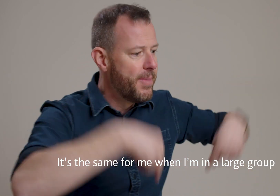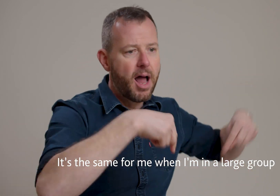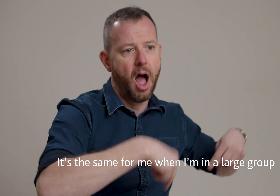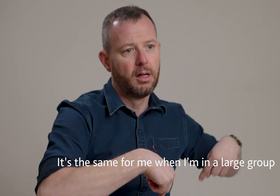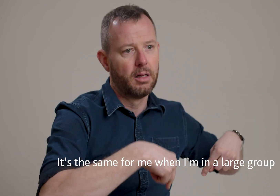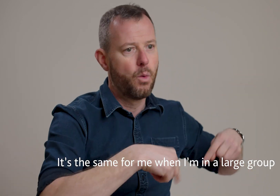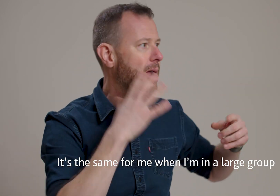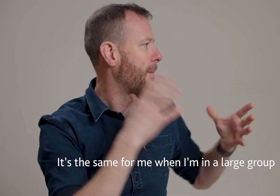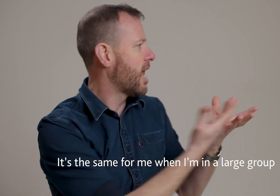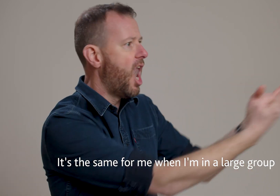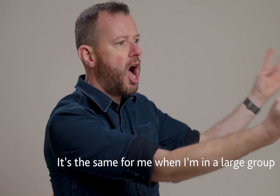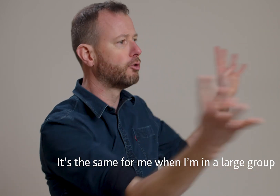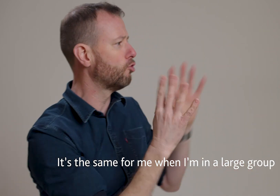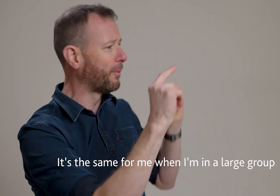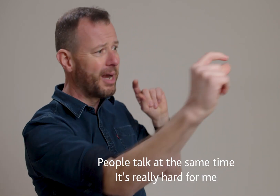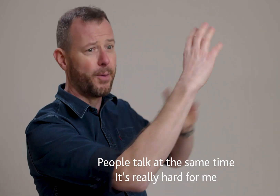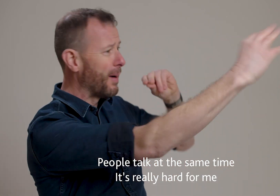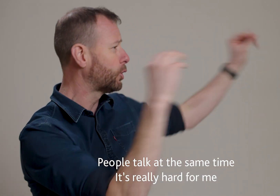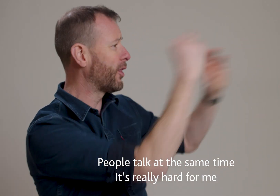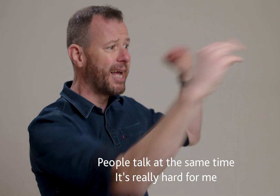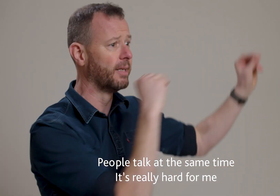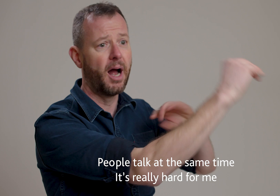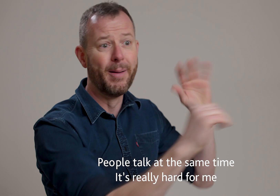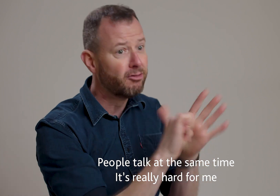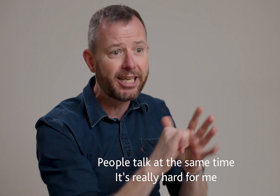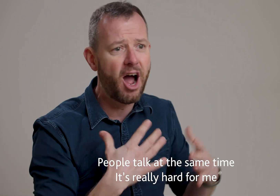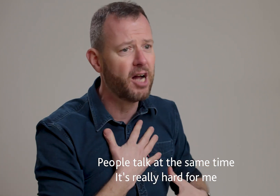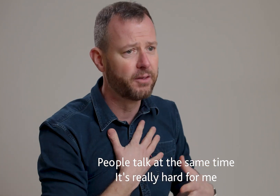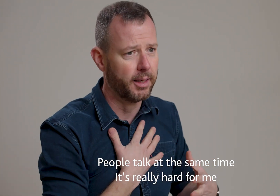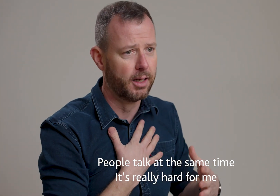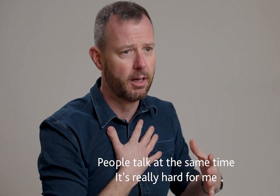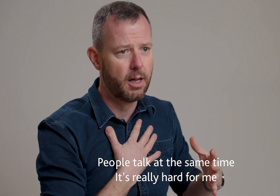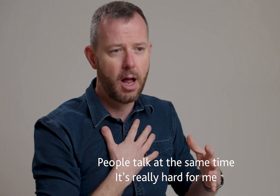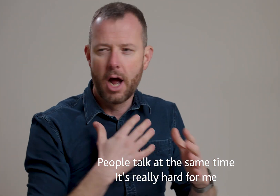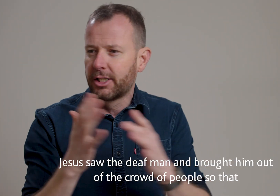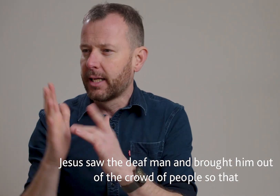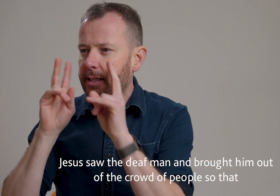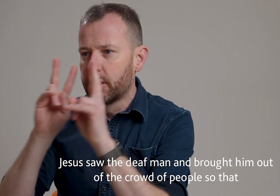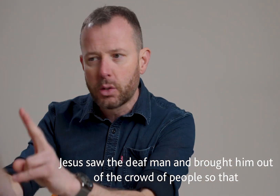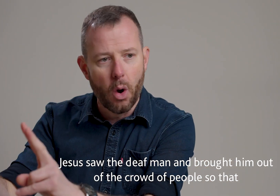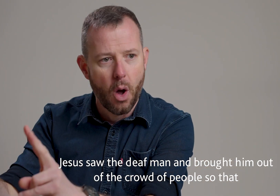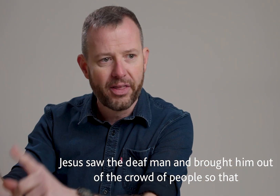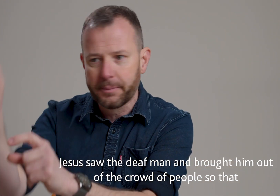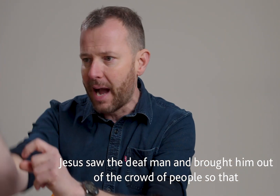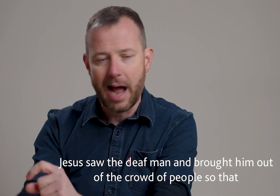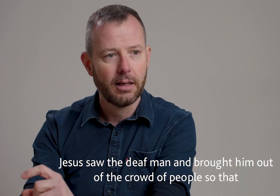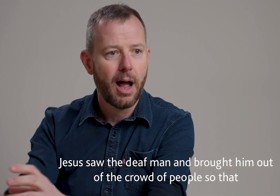Dame, when I'm in a large group of people, people talk the data really hard to me. Still the store the man